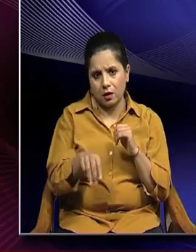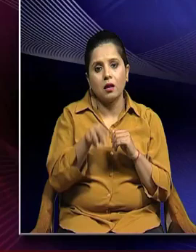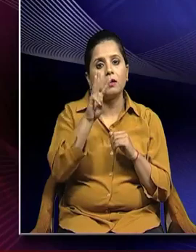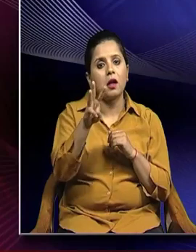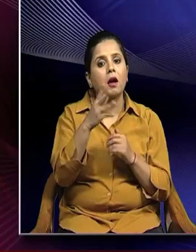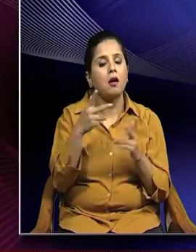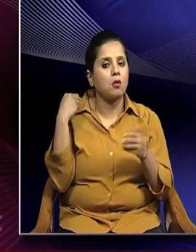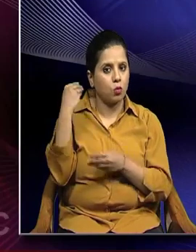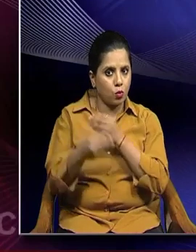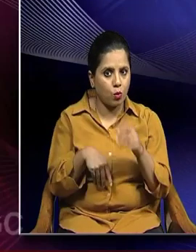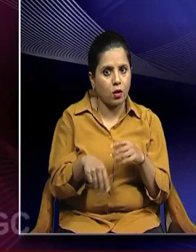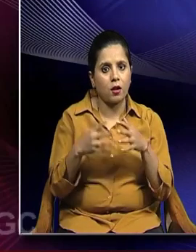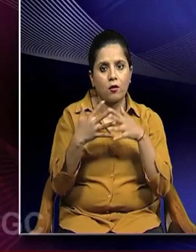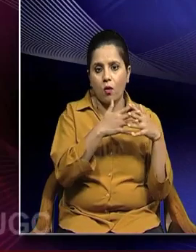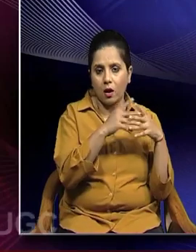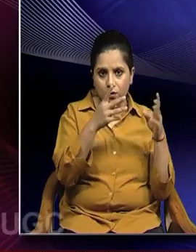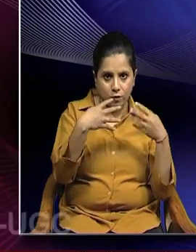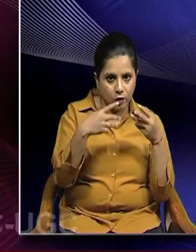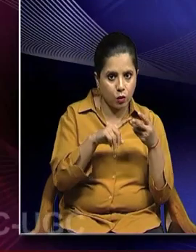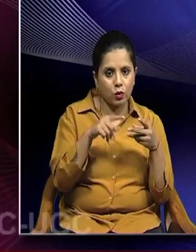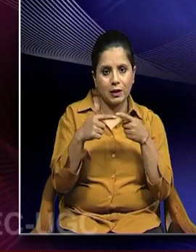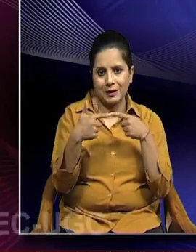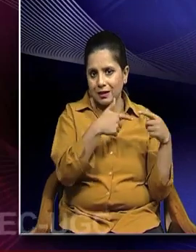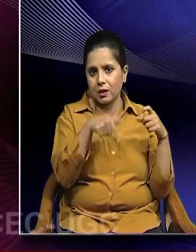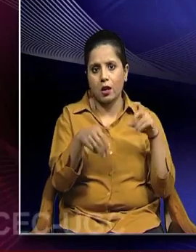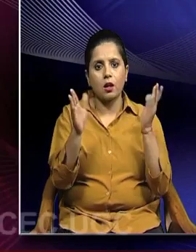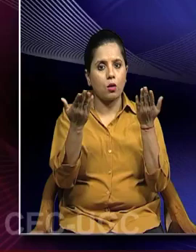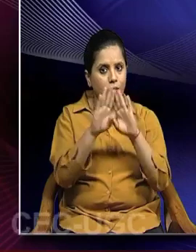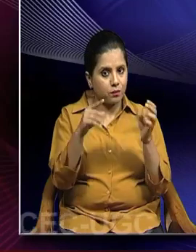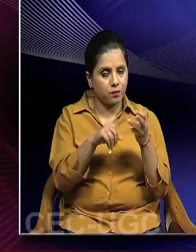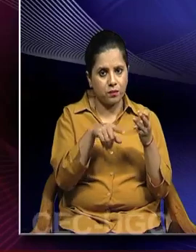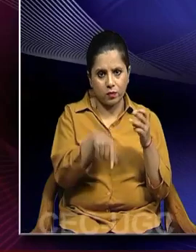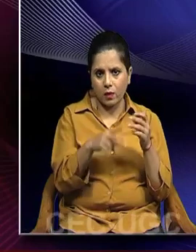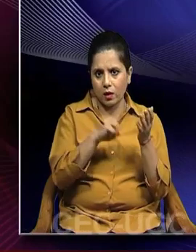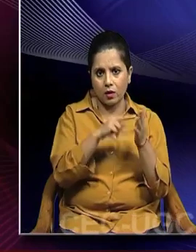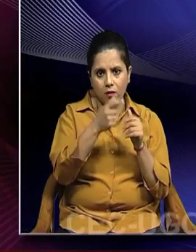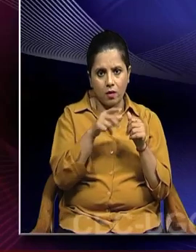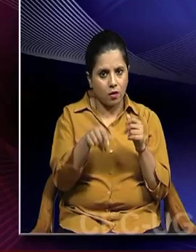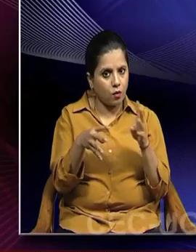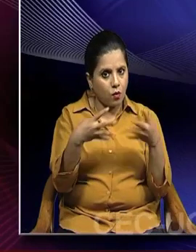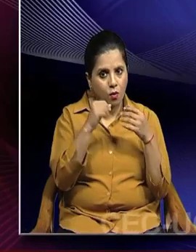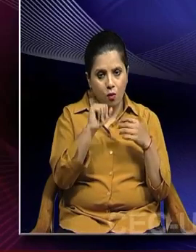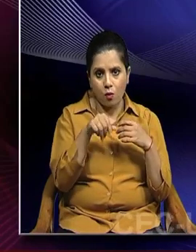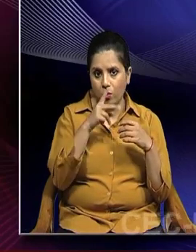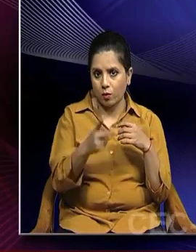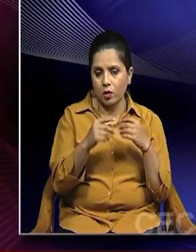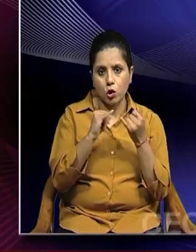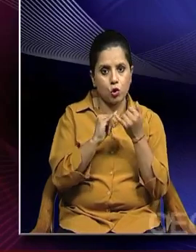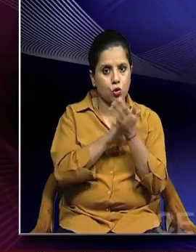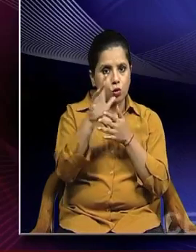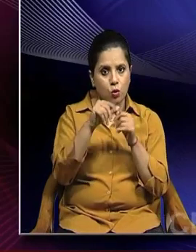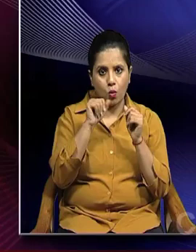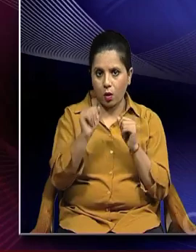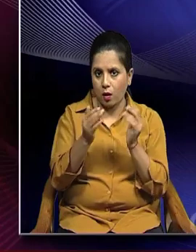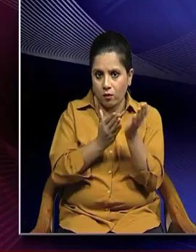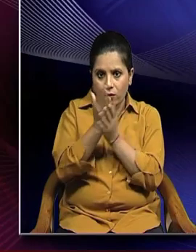traditions, Western windows, Eastern doors and Nirvana corridors. It means again we are following the shloka, following the